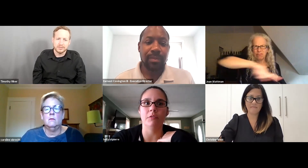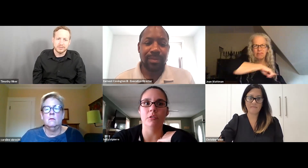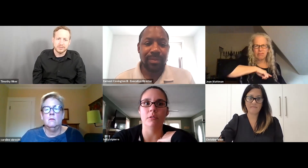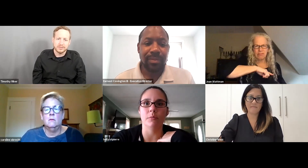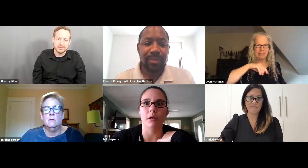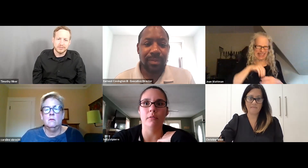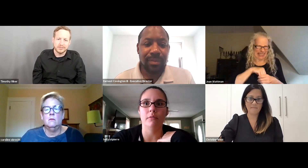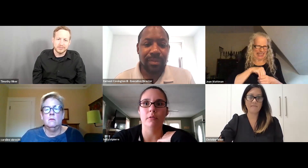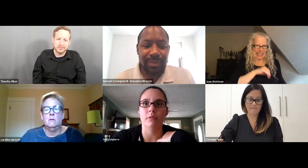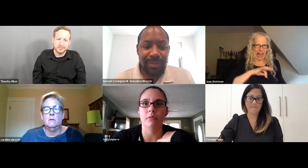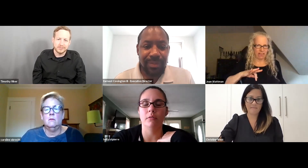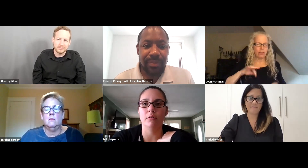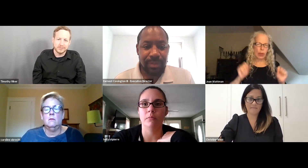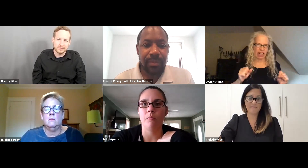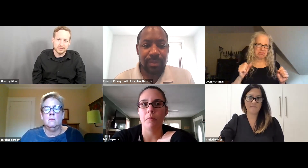internally have to do as well.